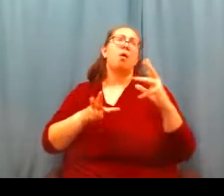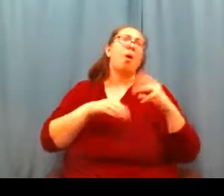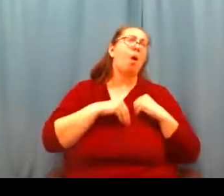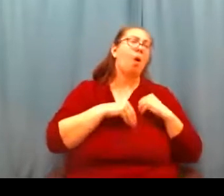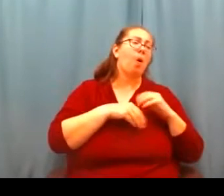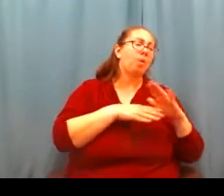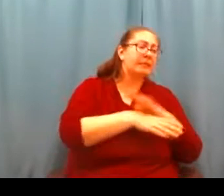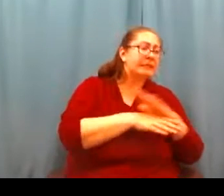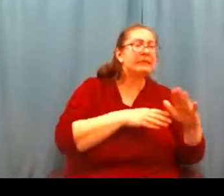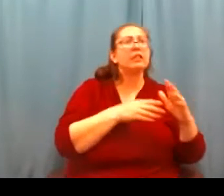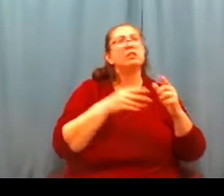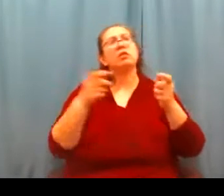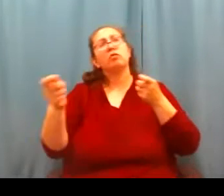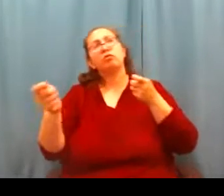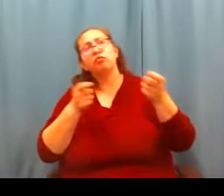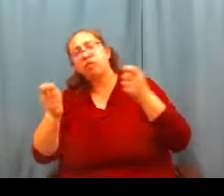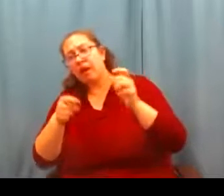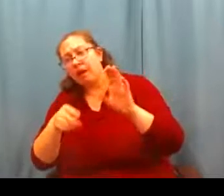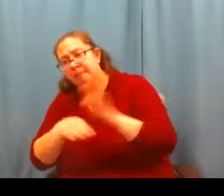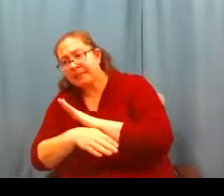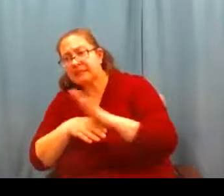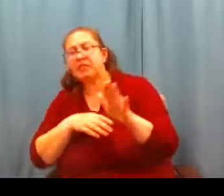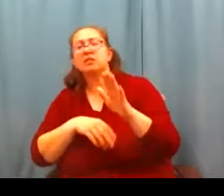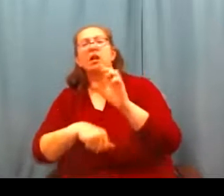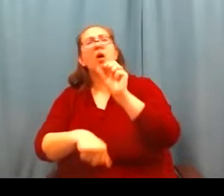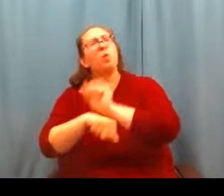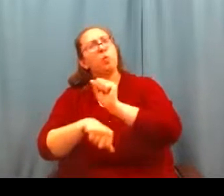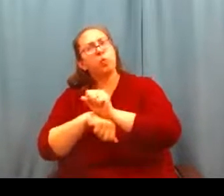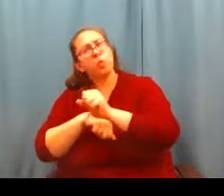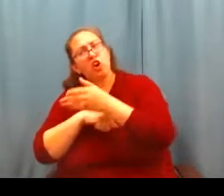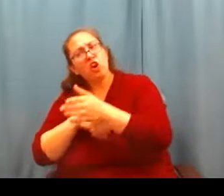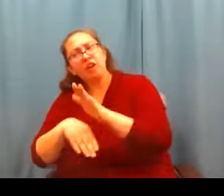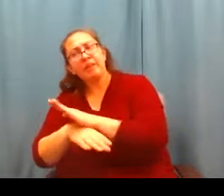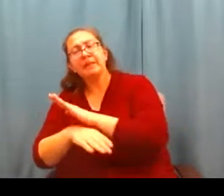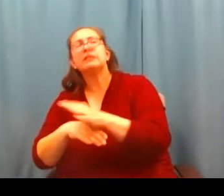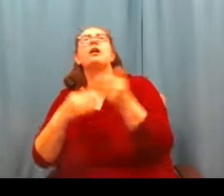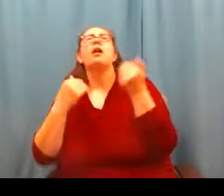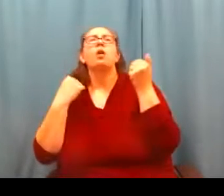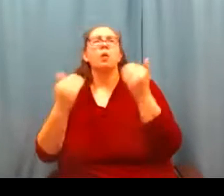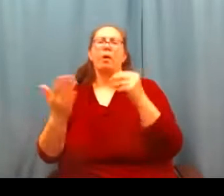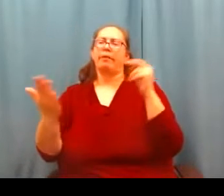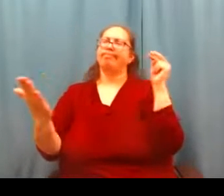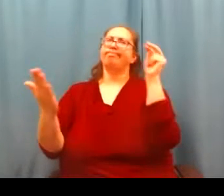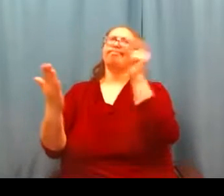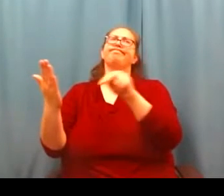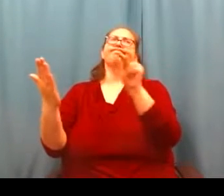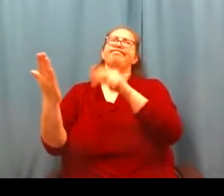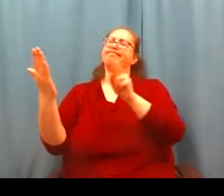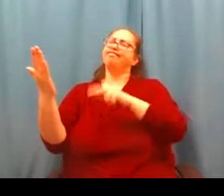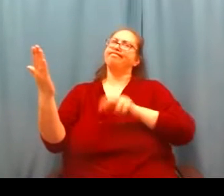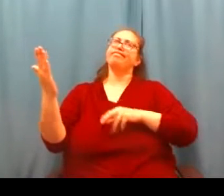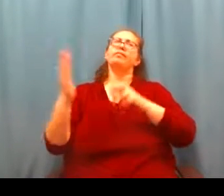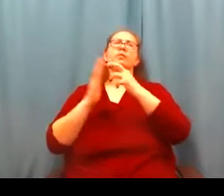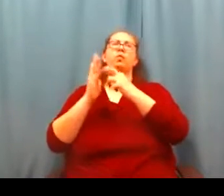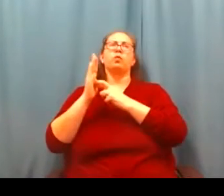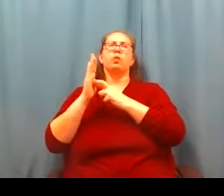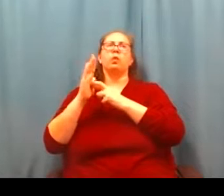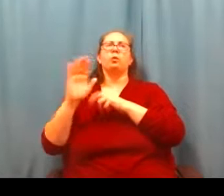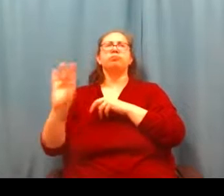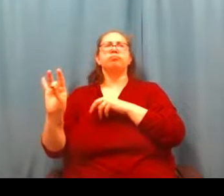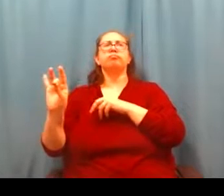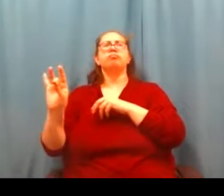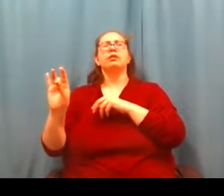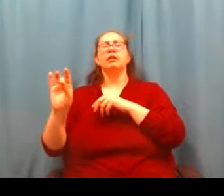run a business, work at a business, that you take a look at those guidelines that we have posted online for the